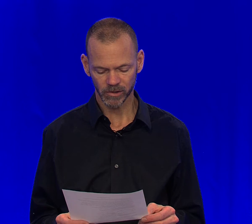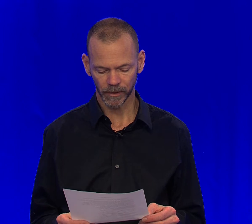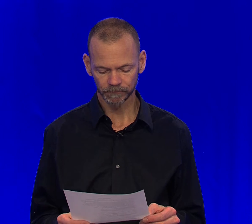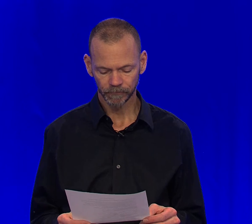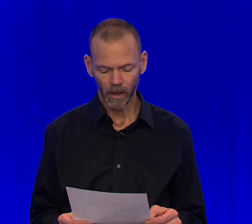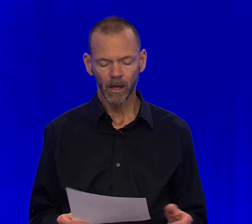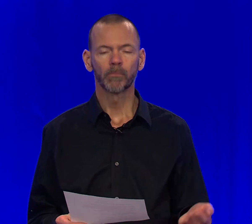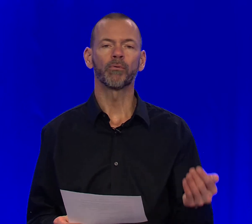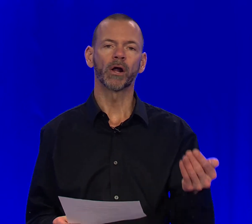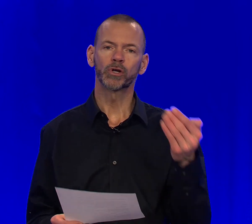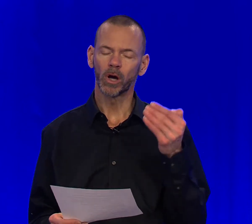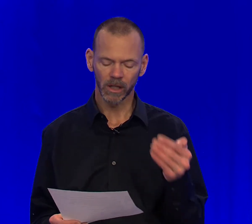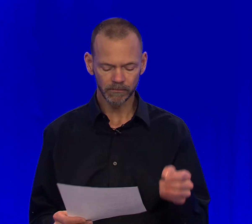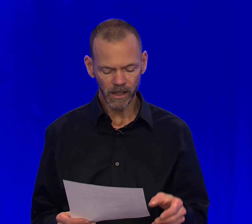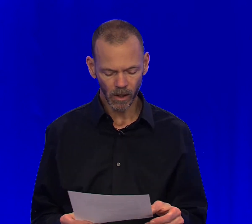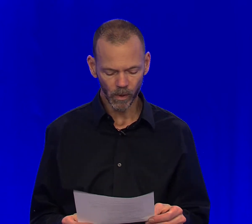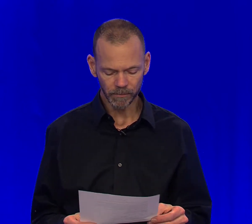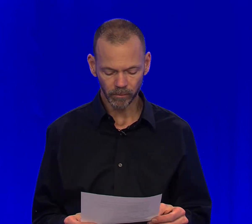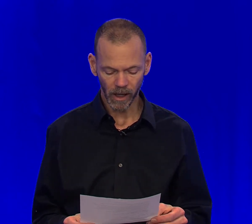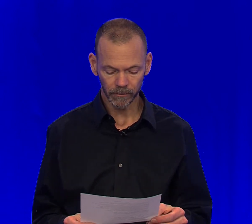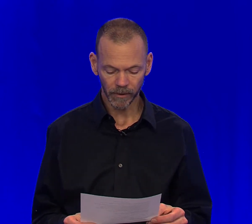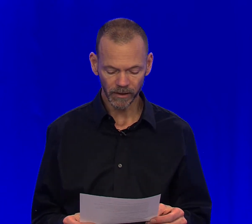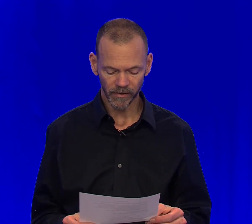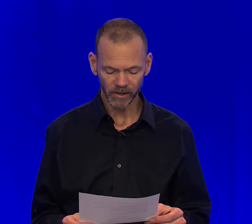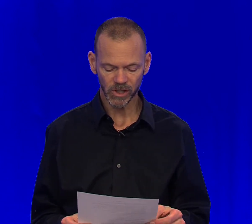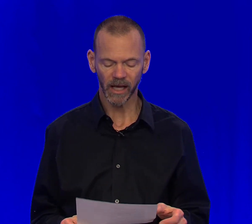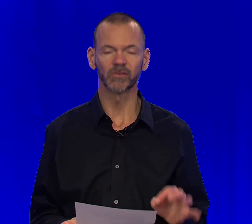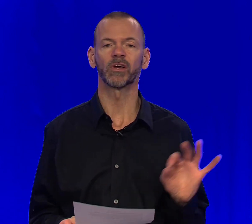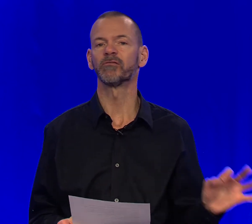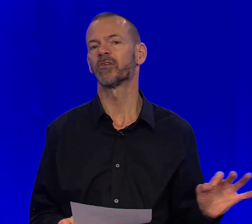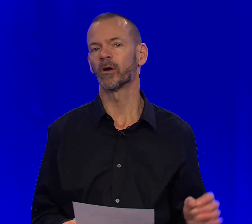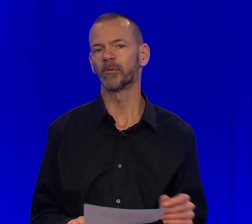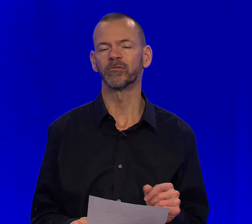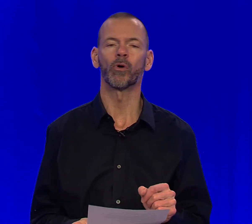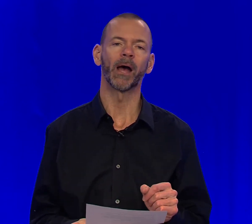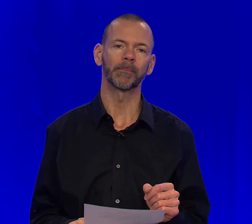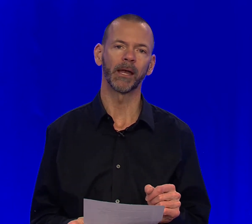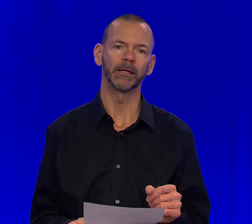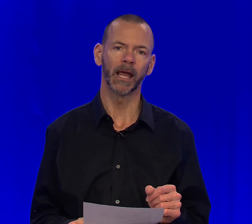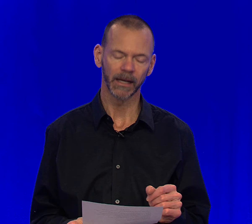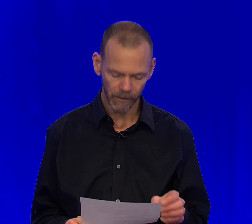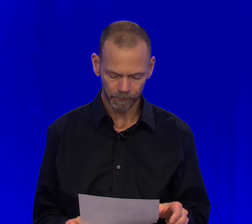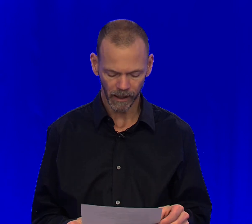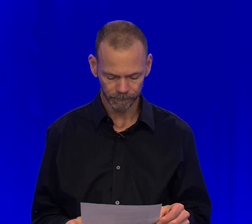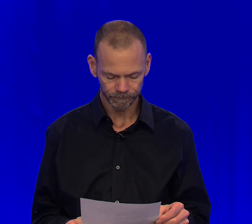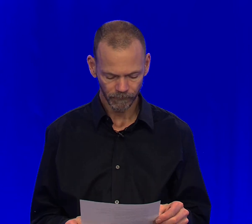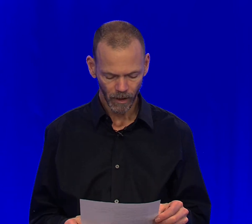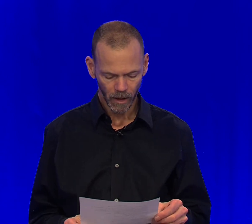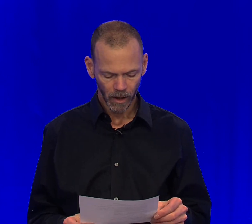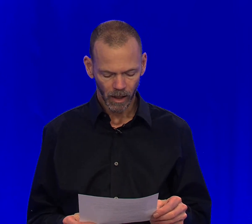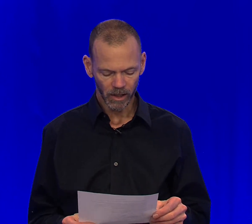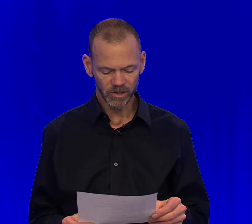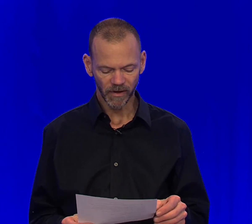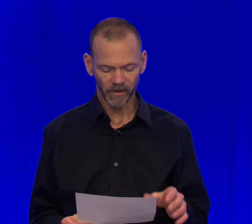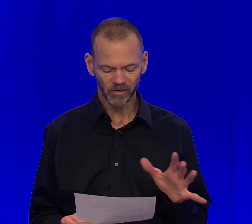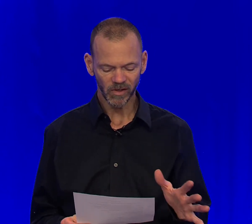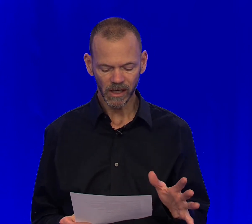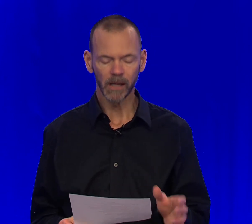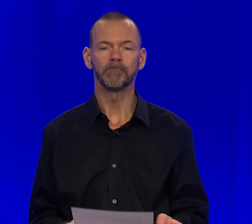regimen. Prior to calling me, a week prior to that, she had a sudden flare-up of low back pain and hip pain. She found that sitting and